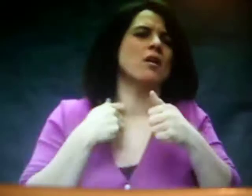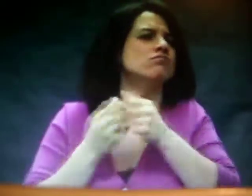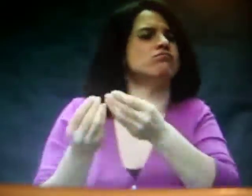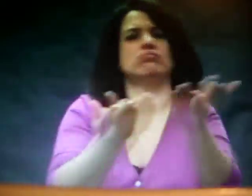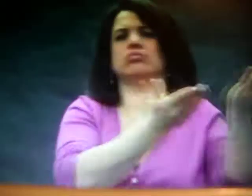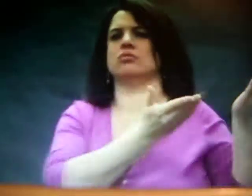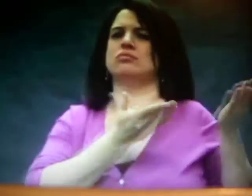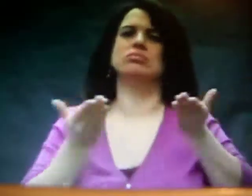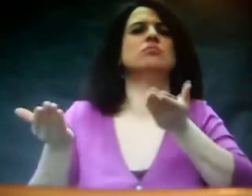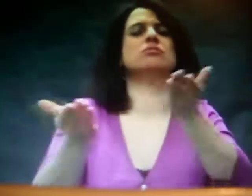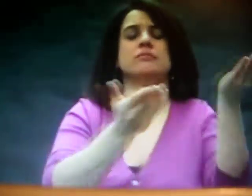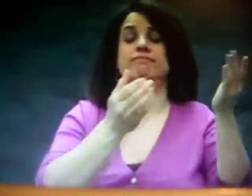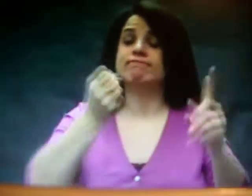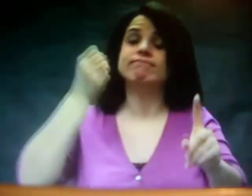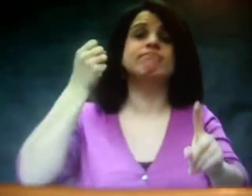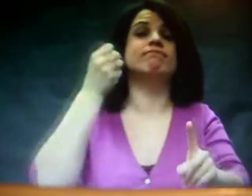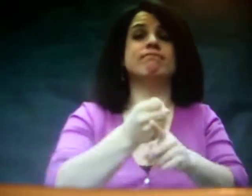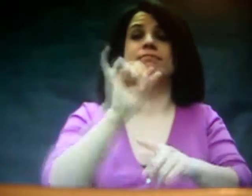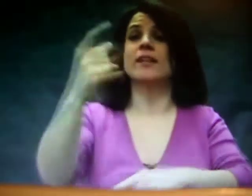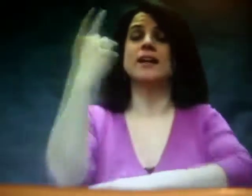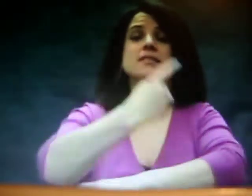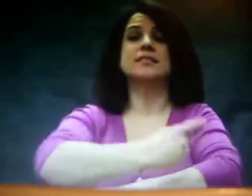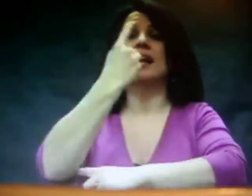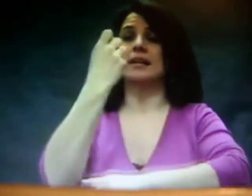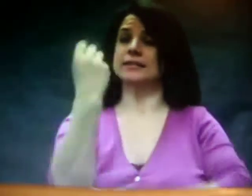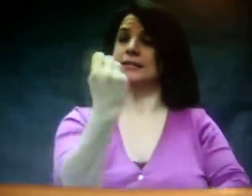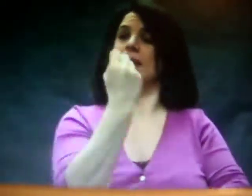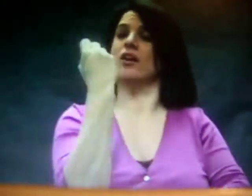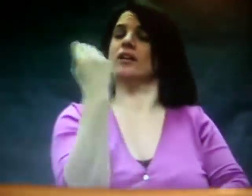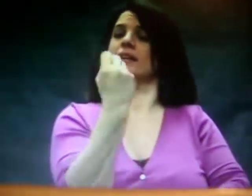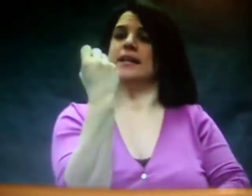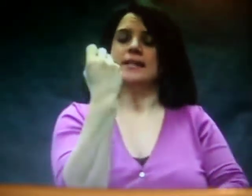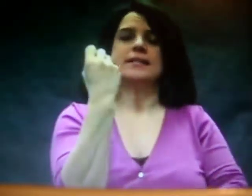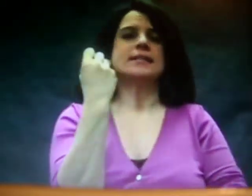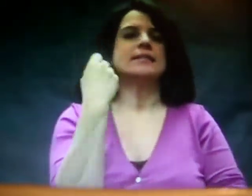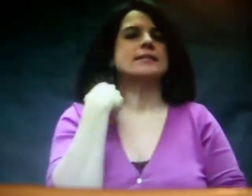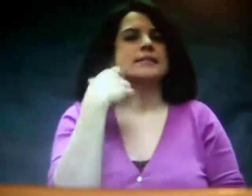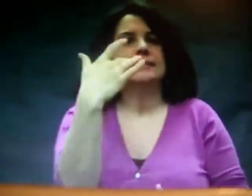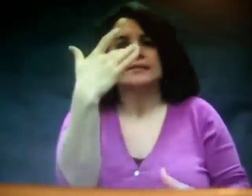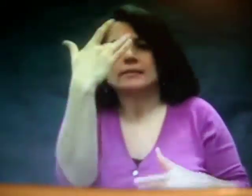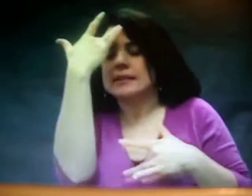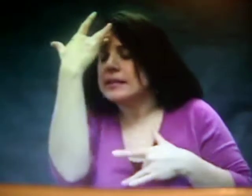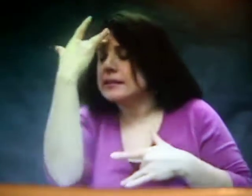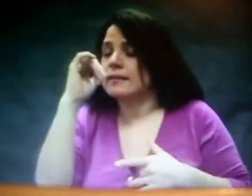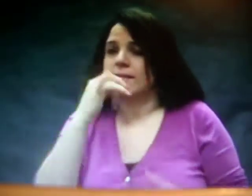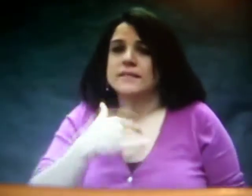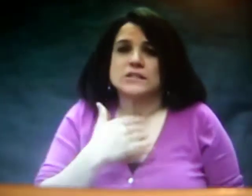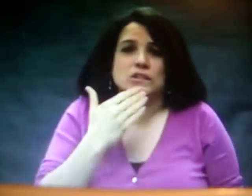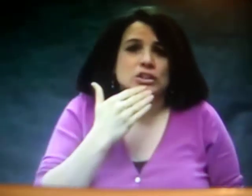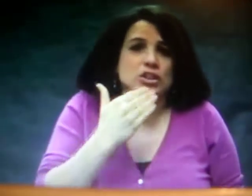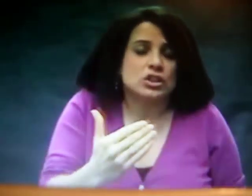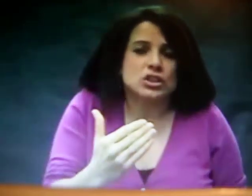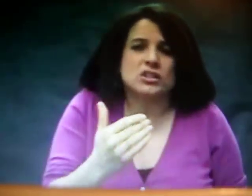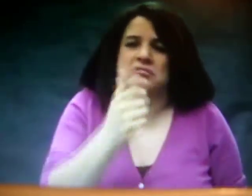I love my sidekick. I bring my sidekick everywhere I go. Until one day, Saturday, I was hit with this